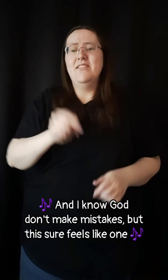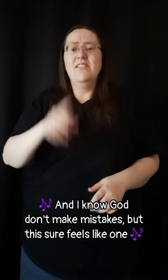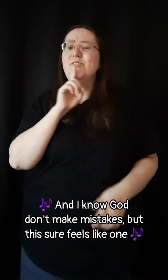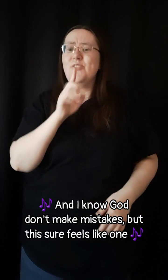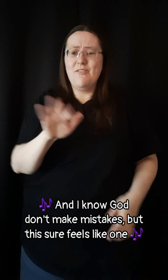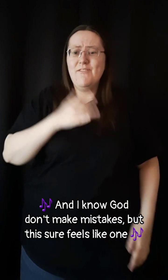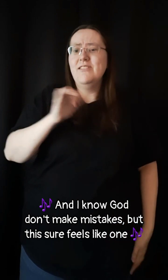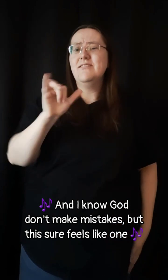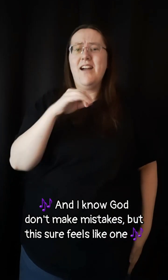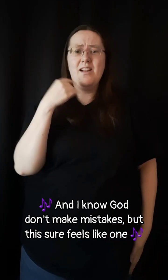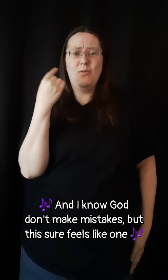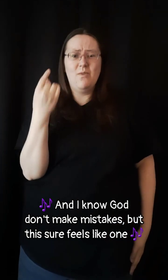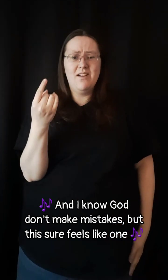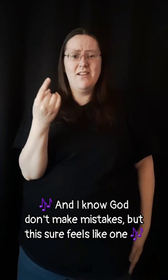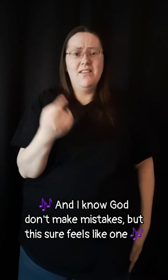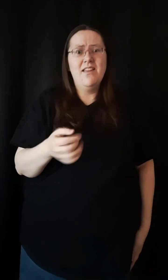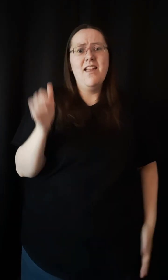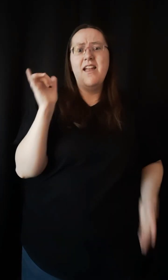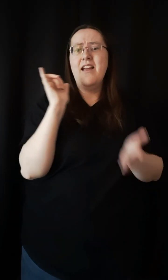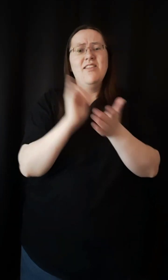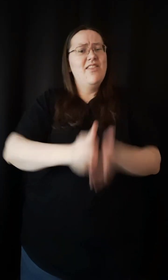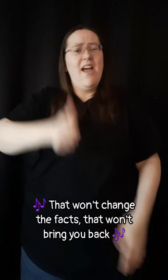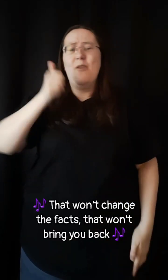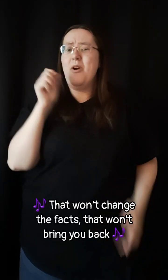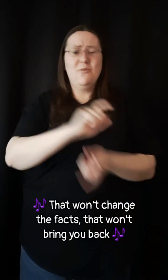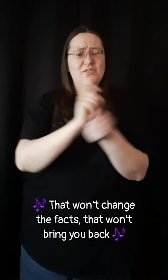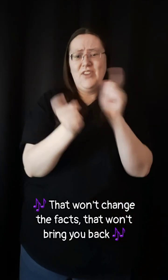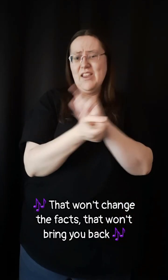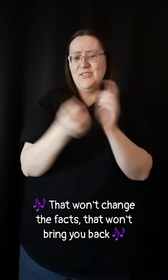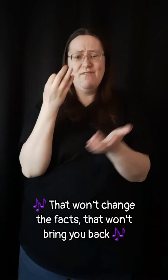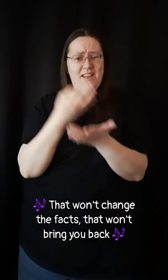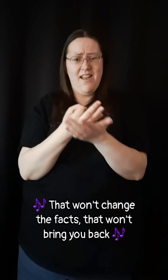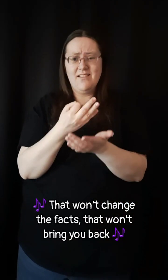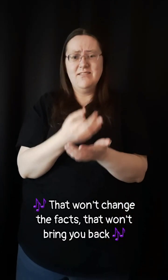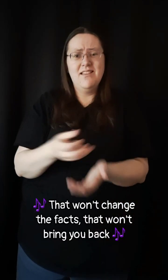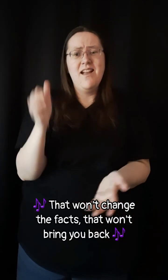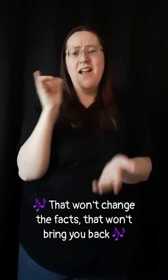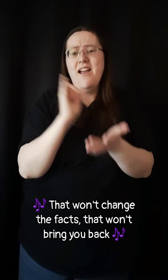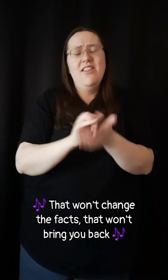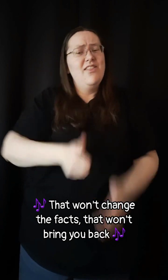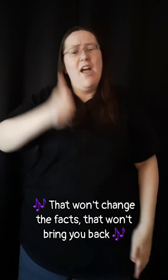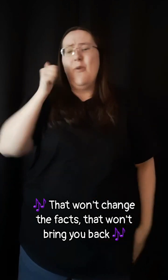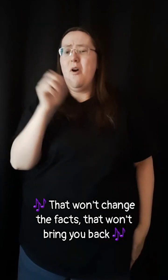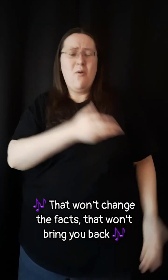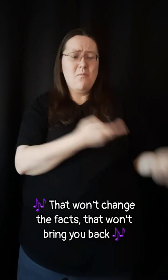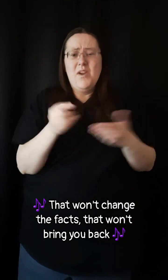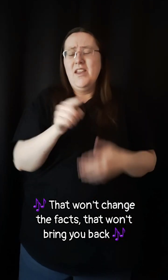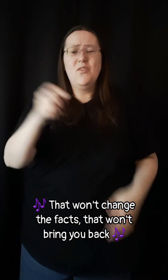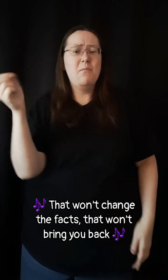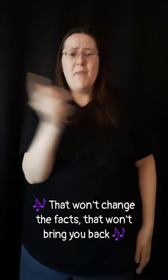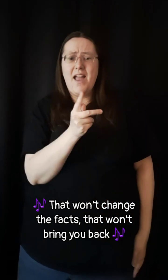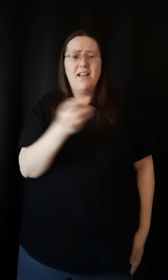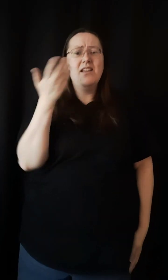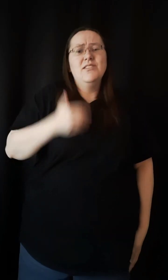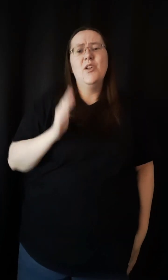but this sure feels like one But that won't change the facts, and that won't